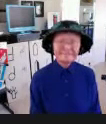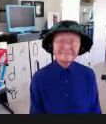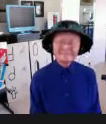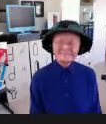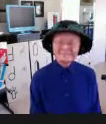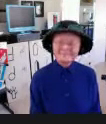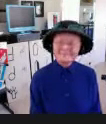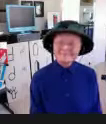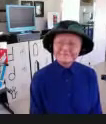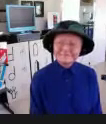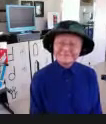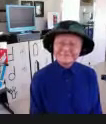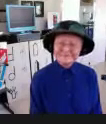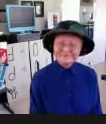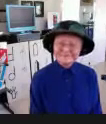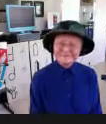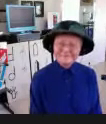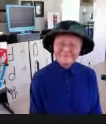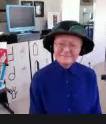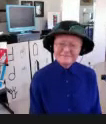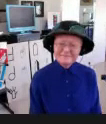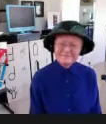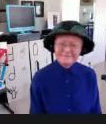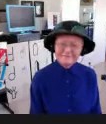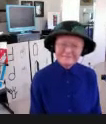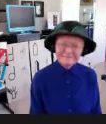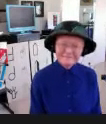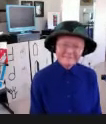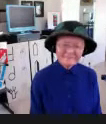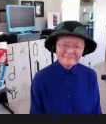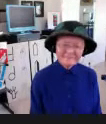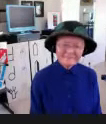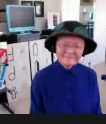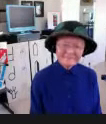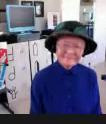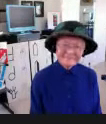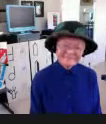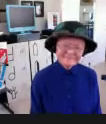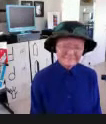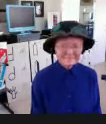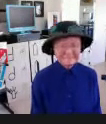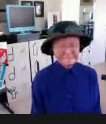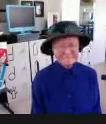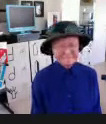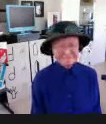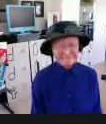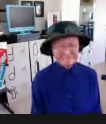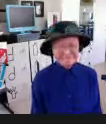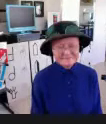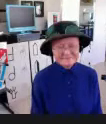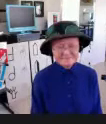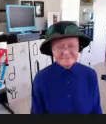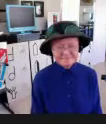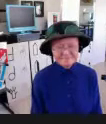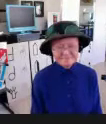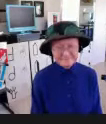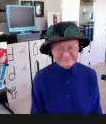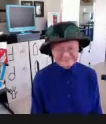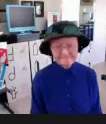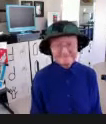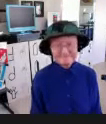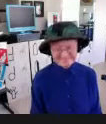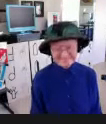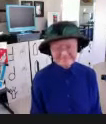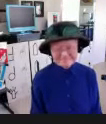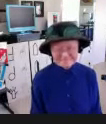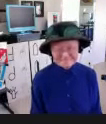signers of ASL. We wanted languages maximally different, where you know, as much as we could. So